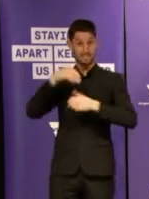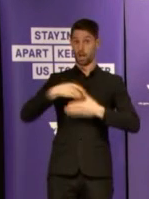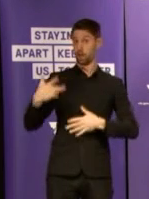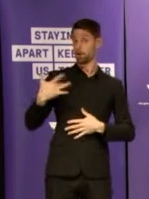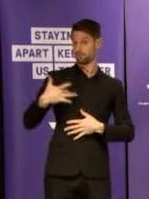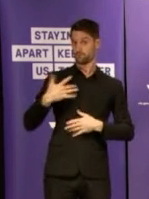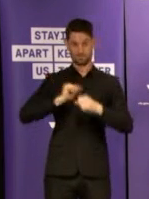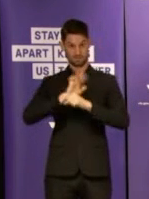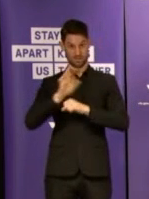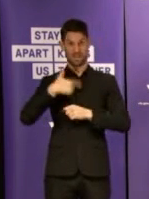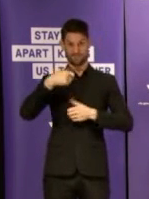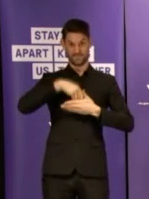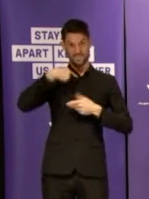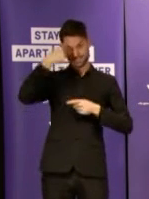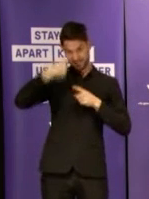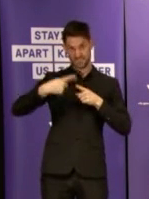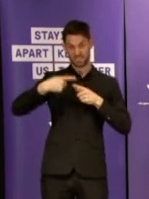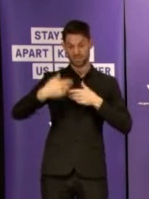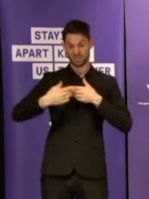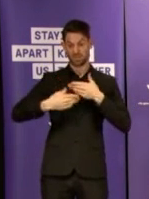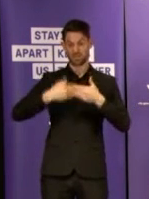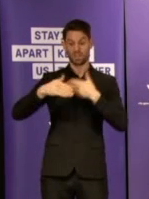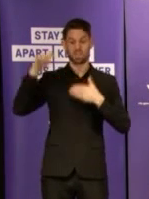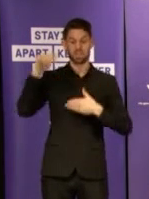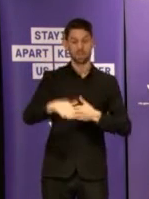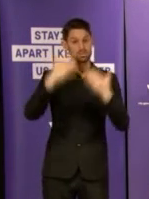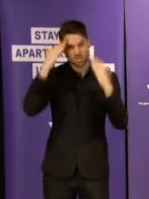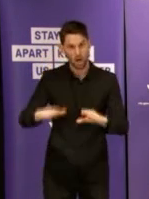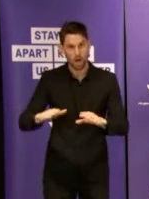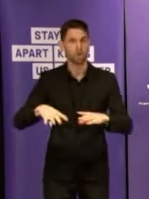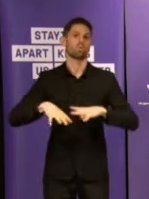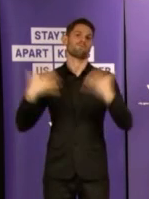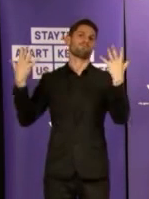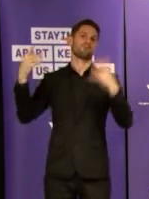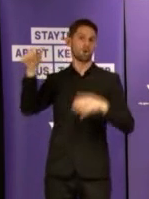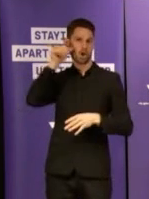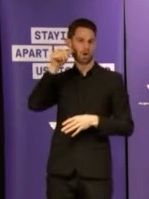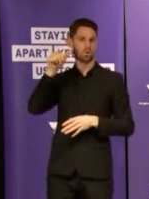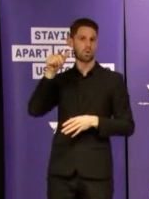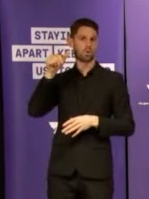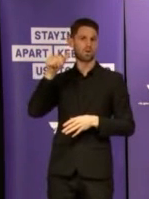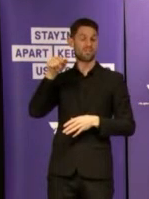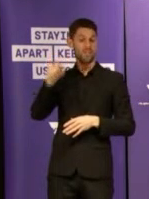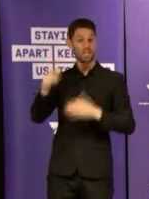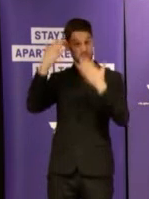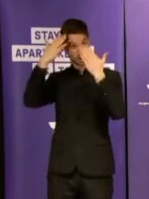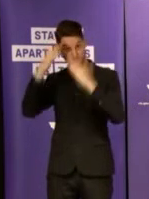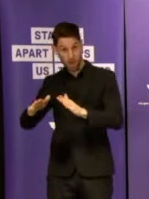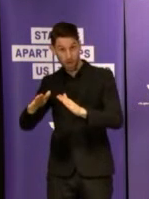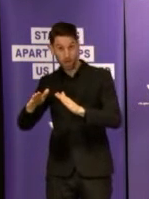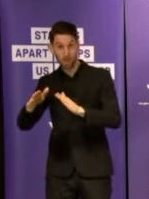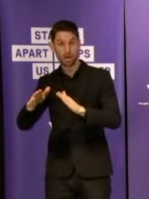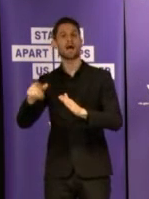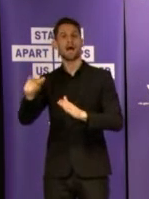classified amongst coronavirus deaths. So it doesn't have to be definitively from coronavirus. And in